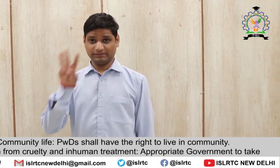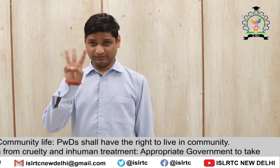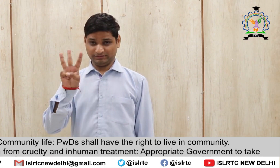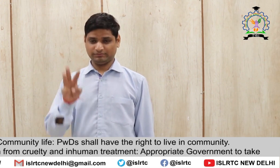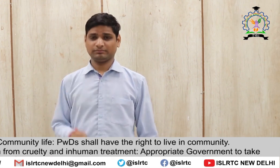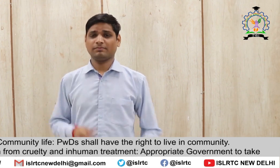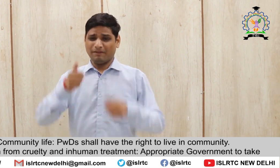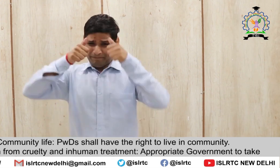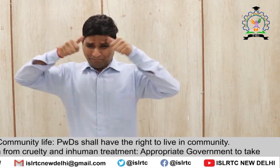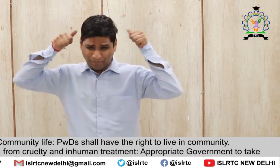3.